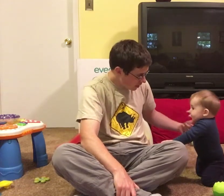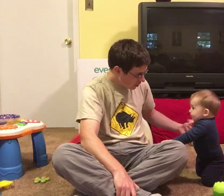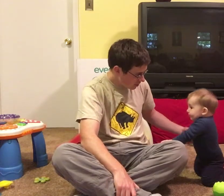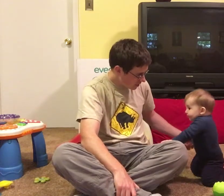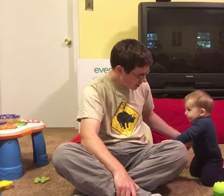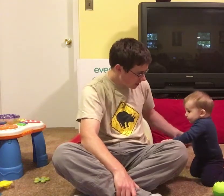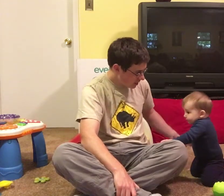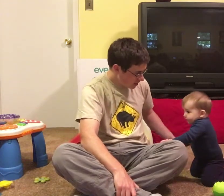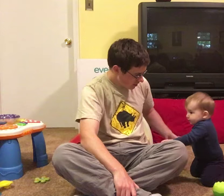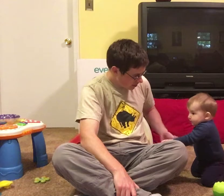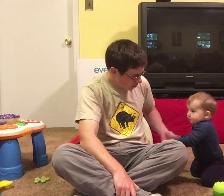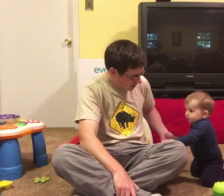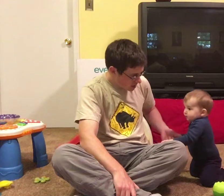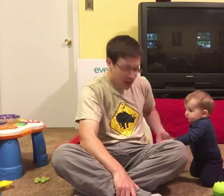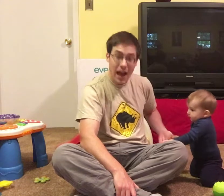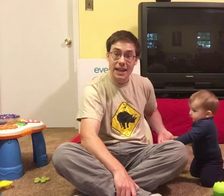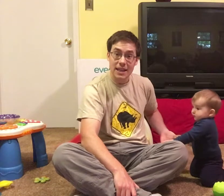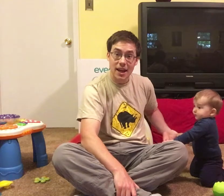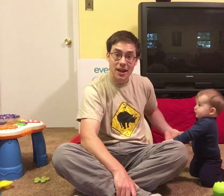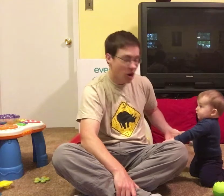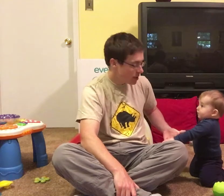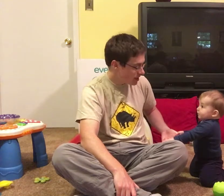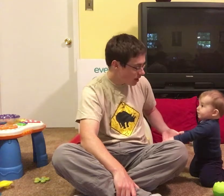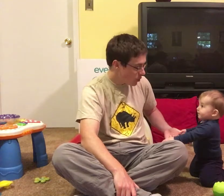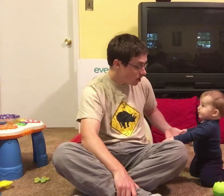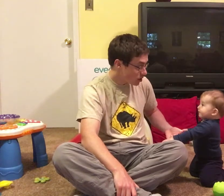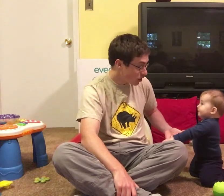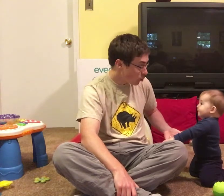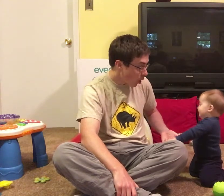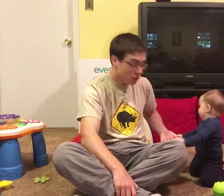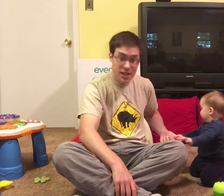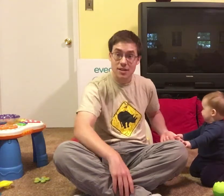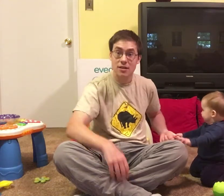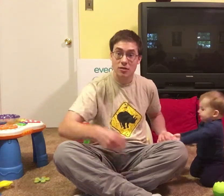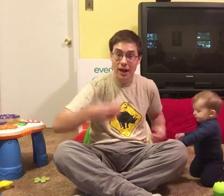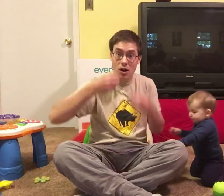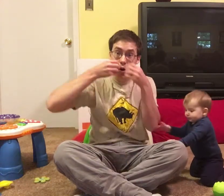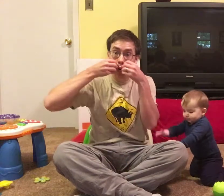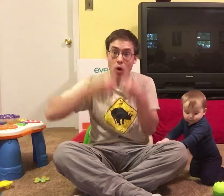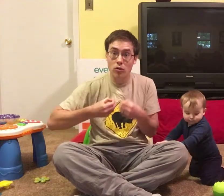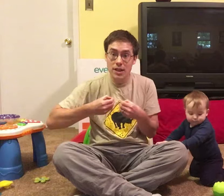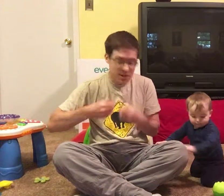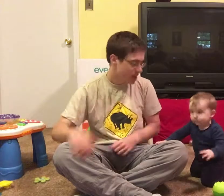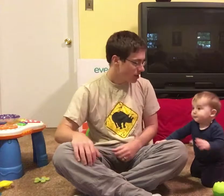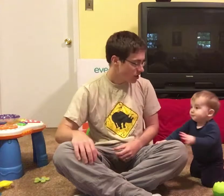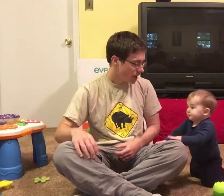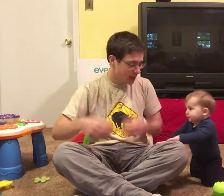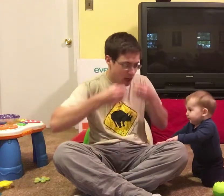learned? So in addition to hyena and armadillo, we also learned walrus, right? Walrus. So you get the tusks